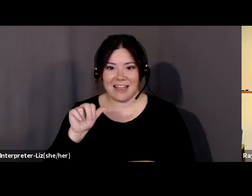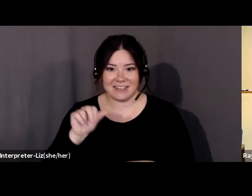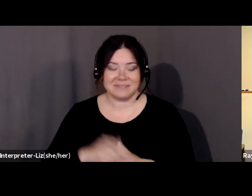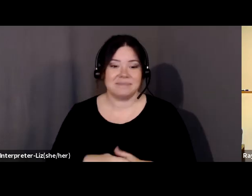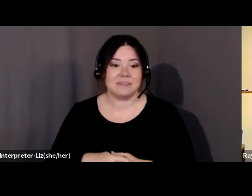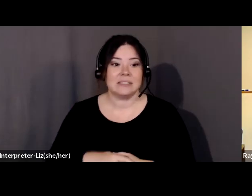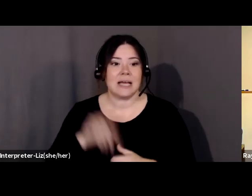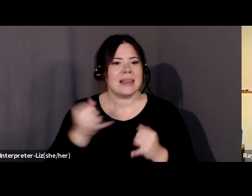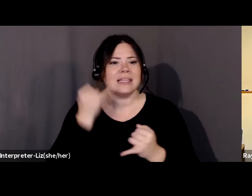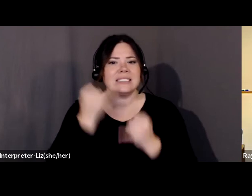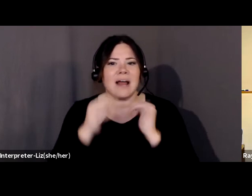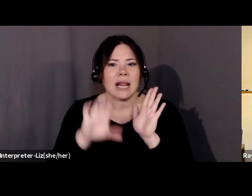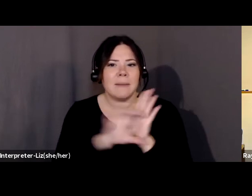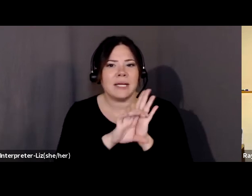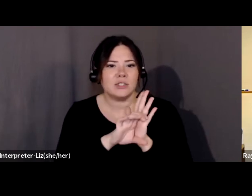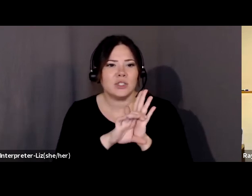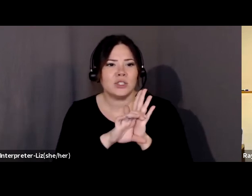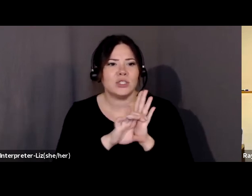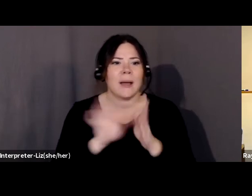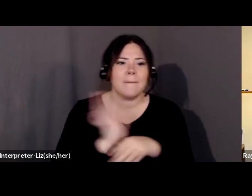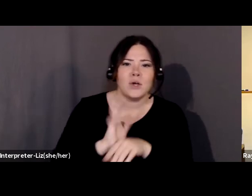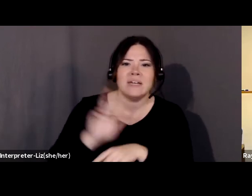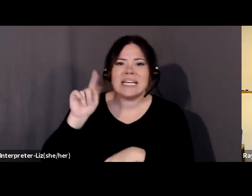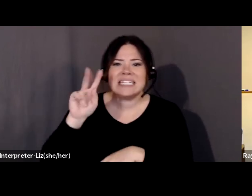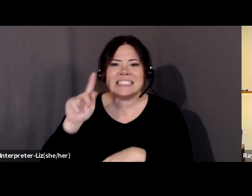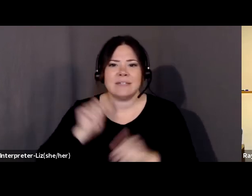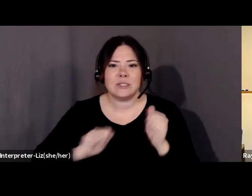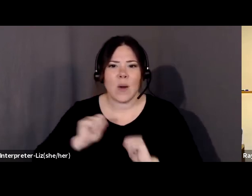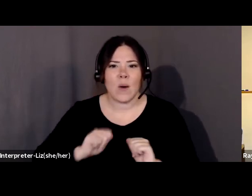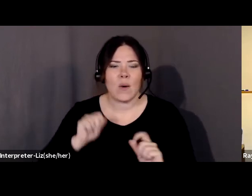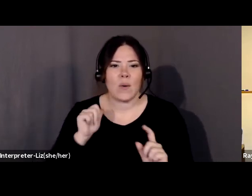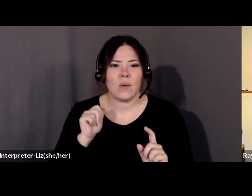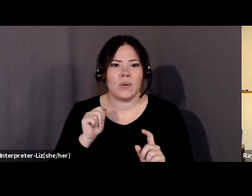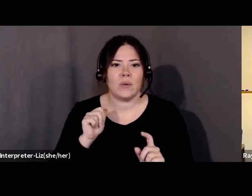final image of a movie or TV show is